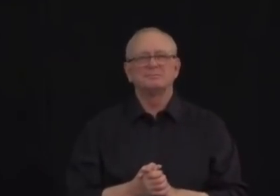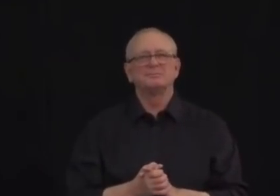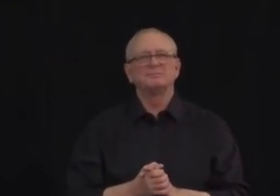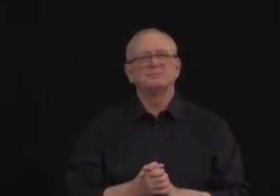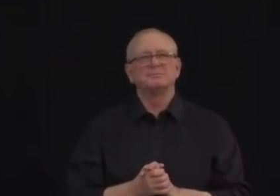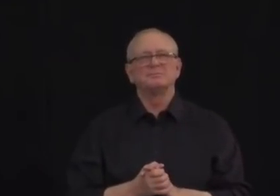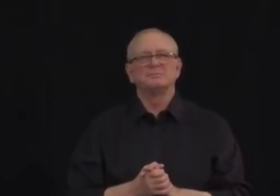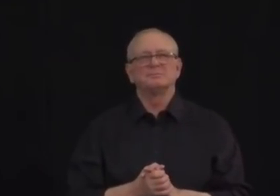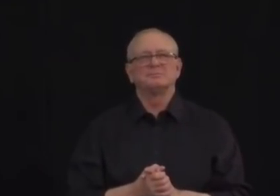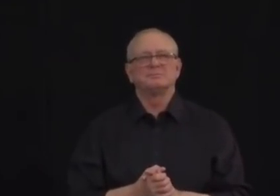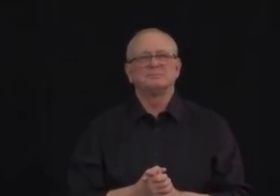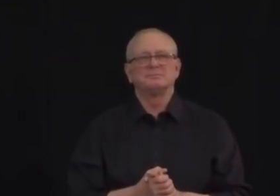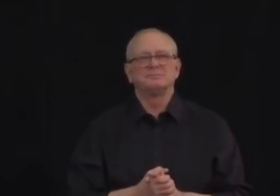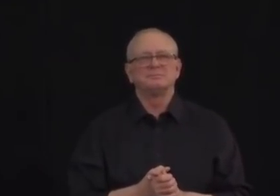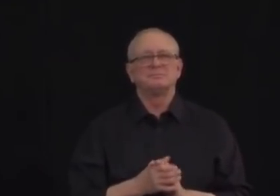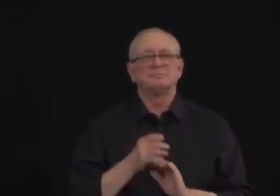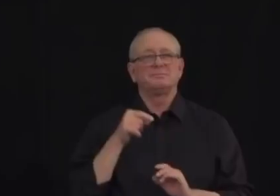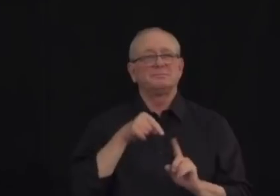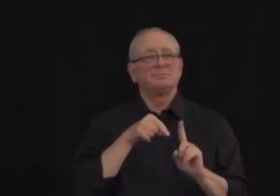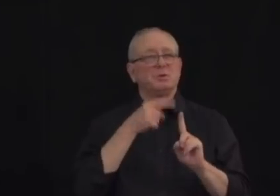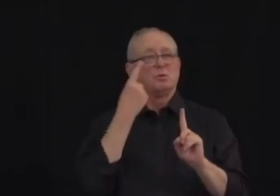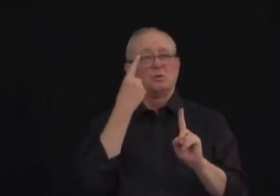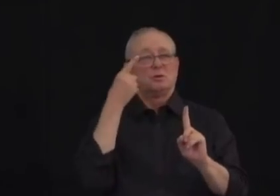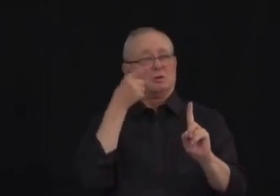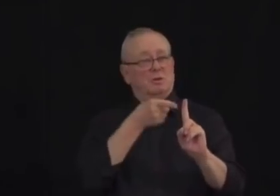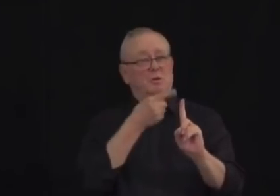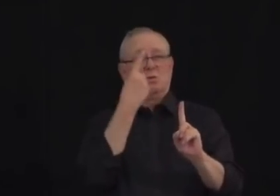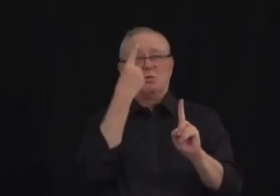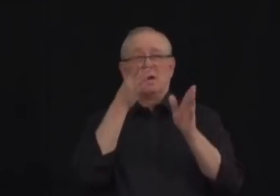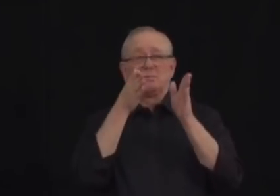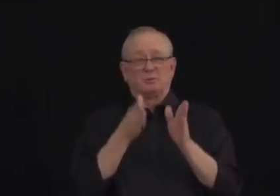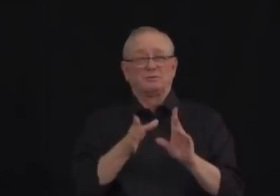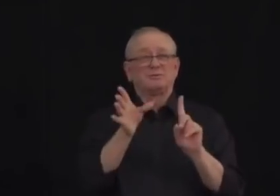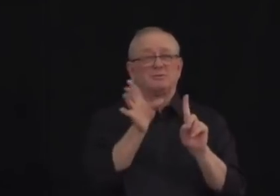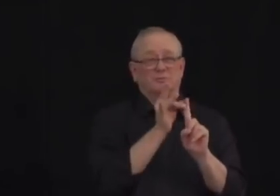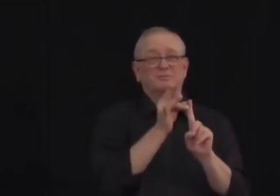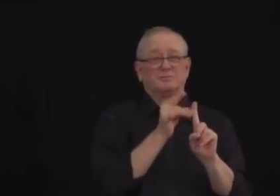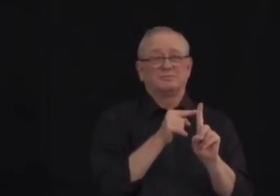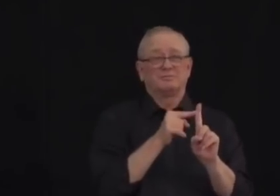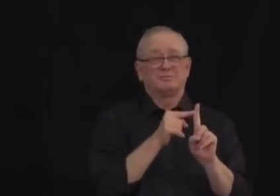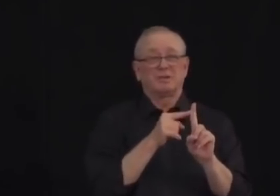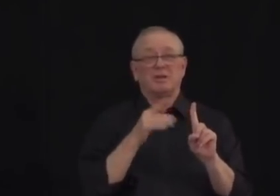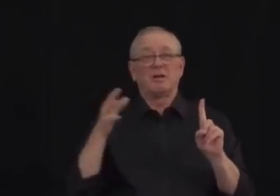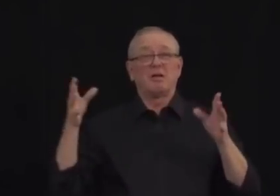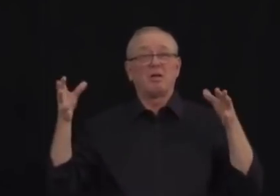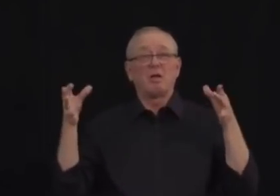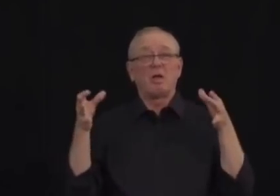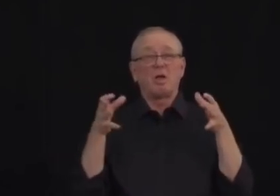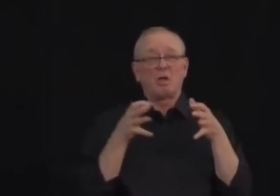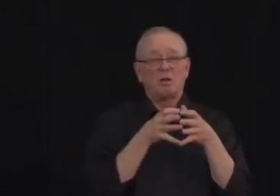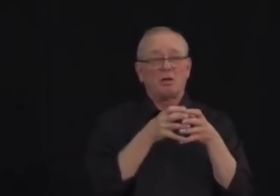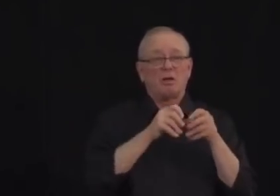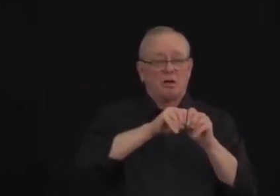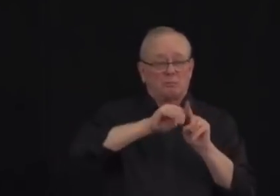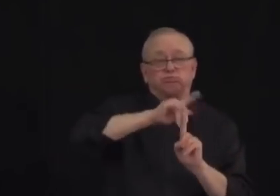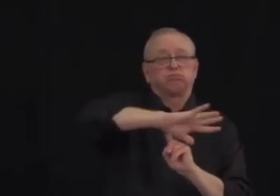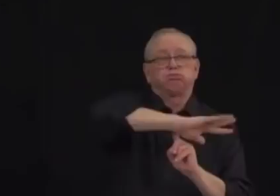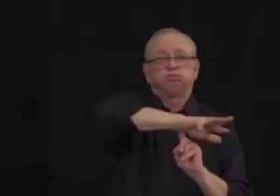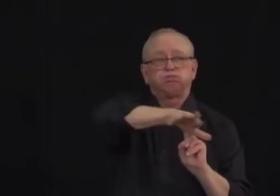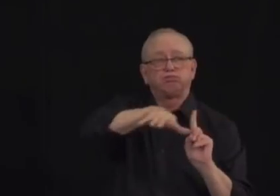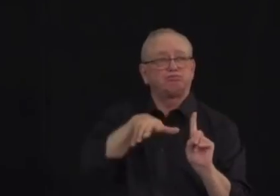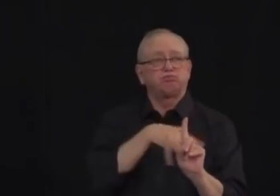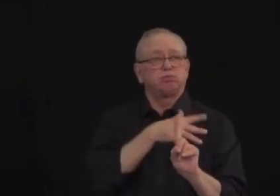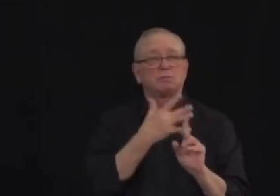events, which is where you have maybe one infected person and out of a gathering you end up with 20 or 30 infected people from